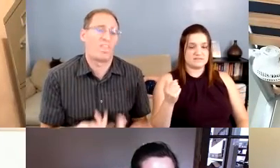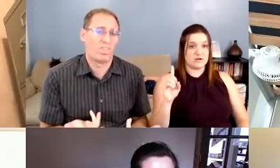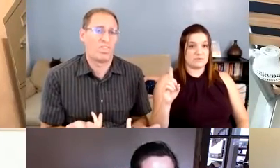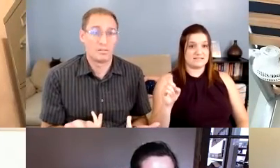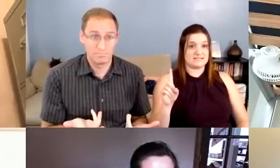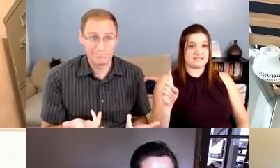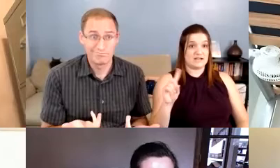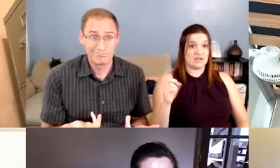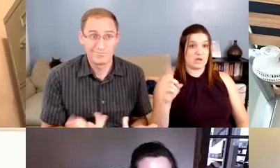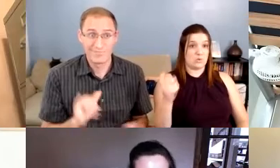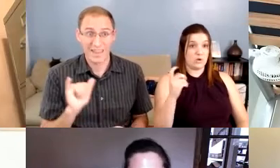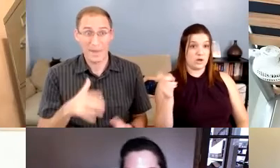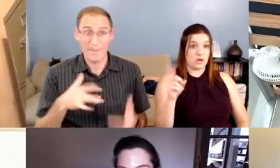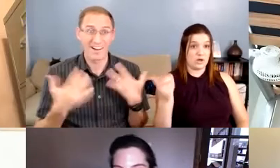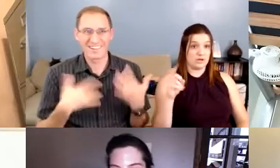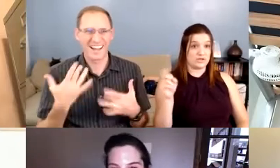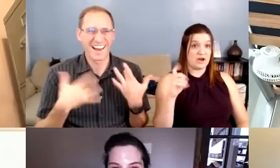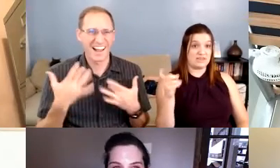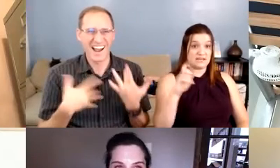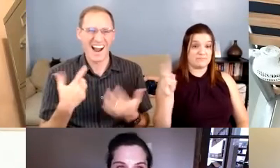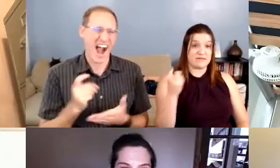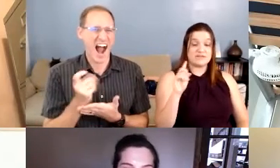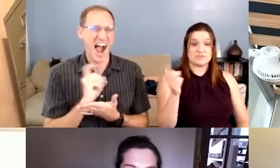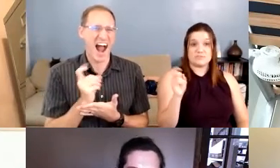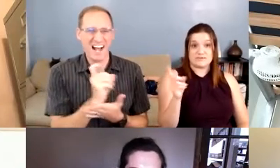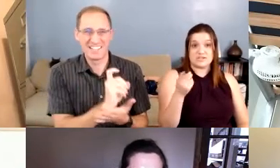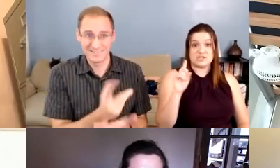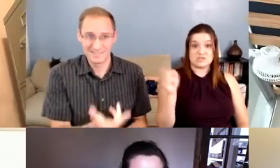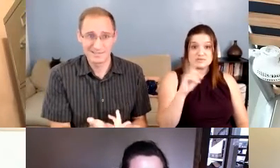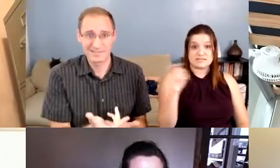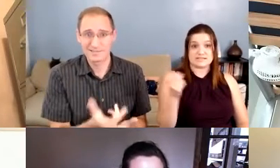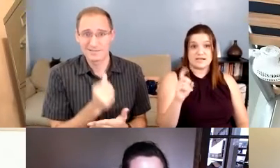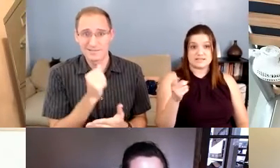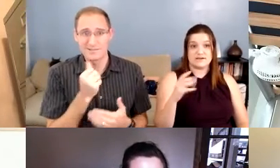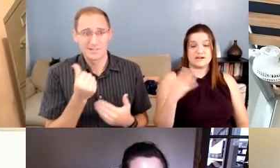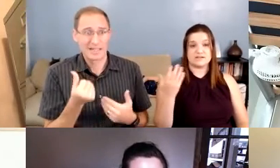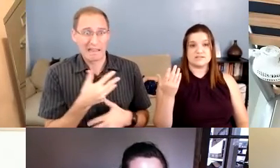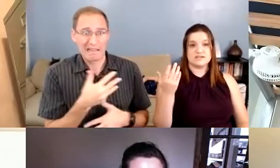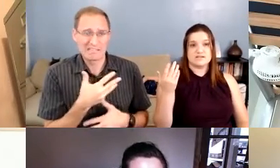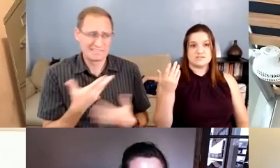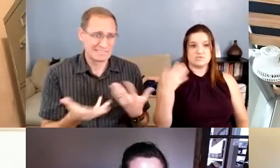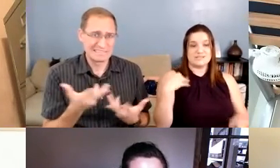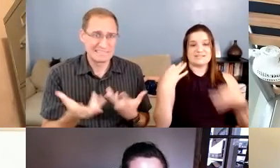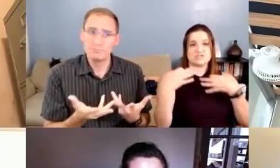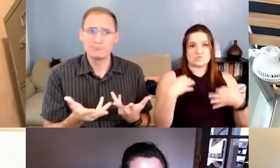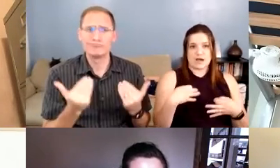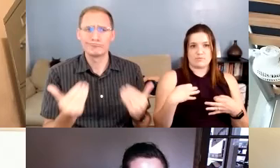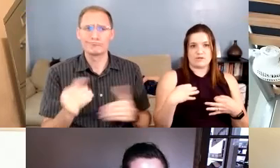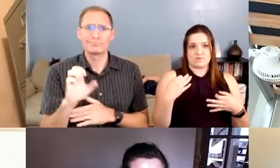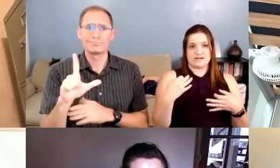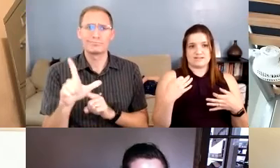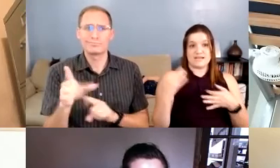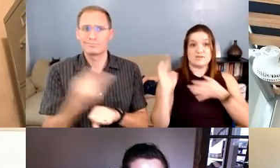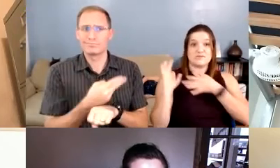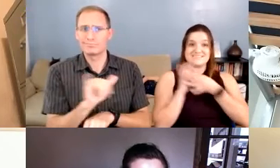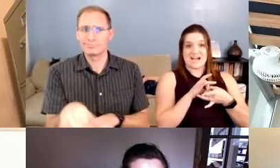This person's excited and they're like woohoo, and like don't be afraid to use these classifiers to really describe what